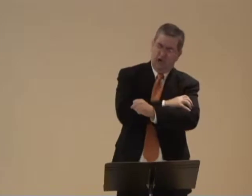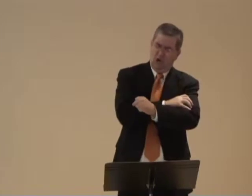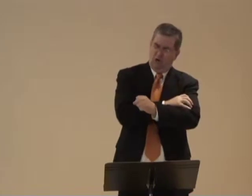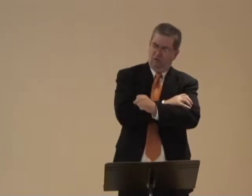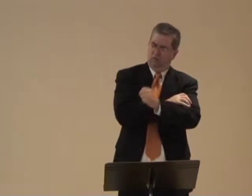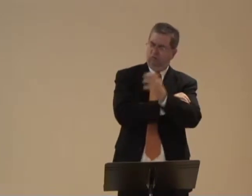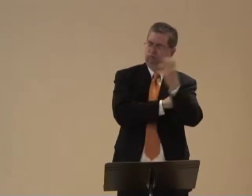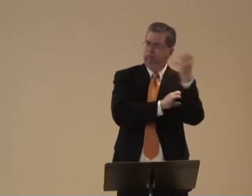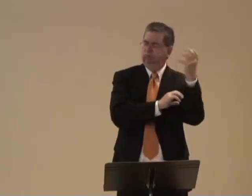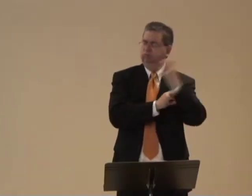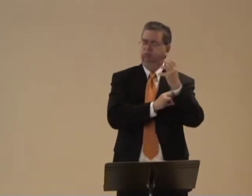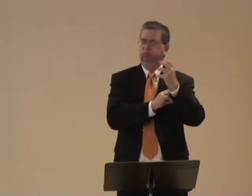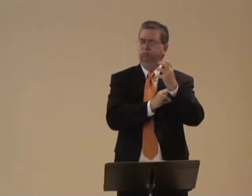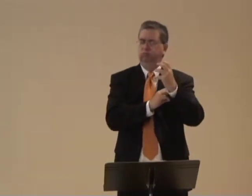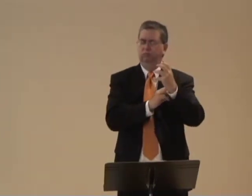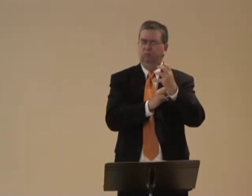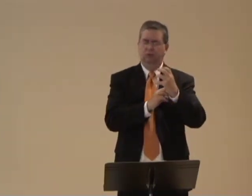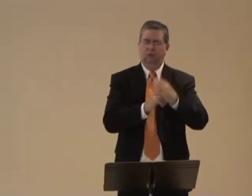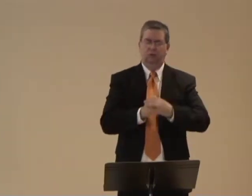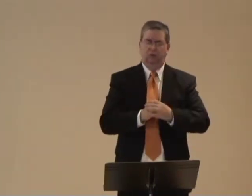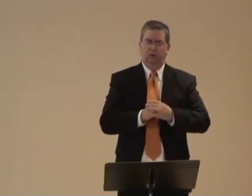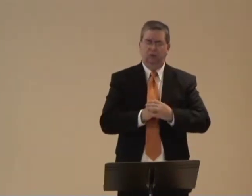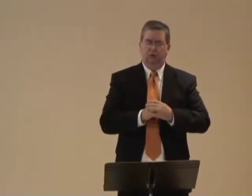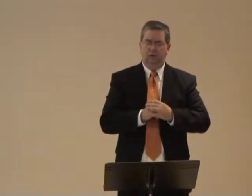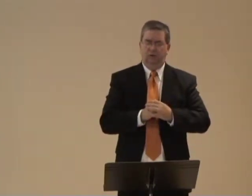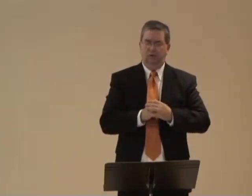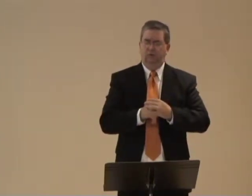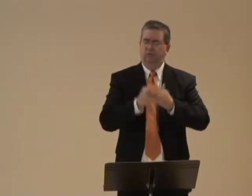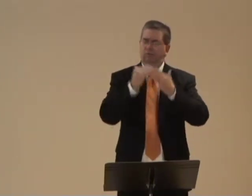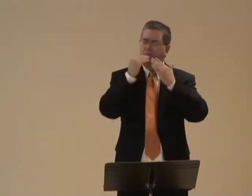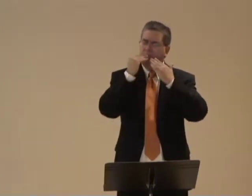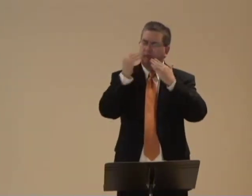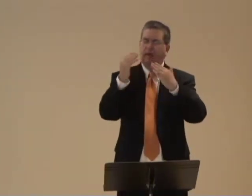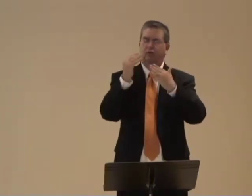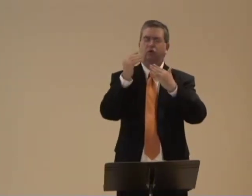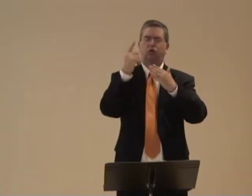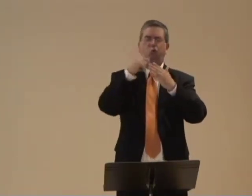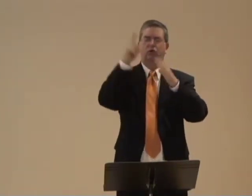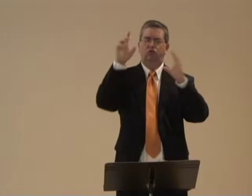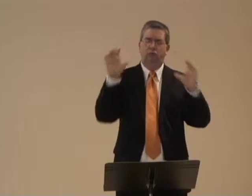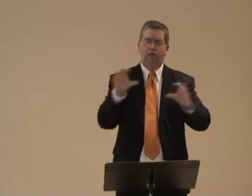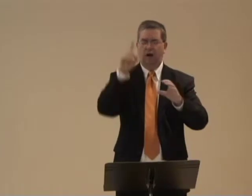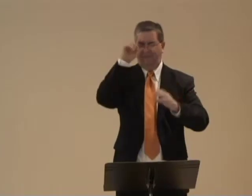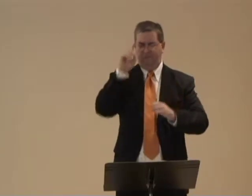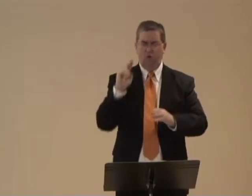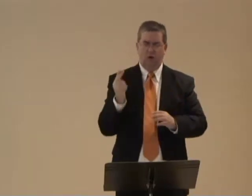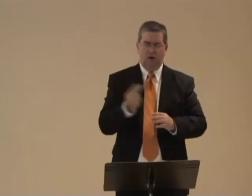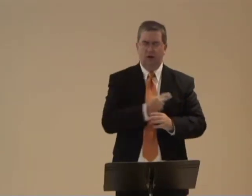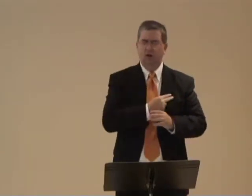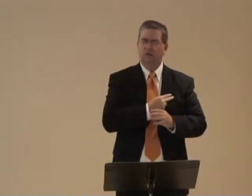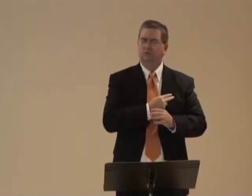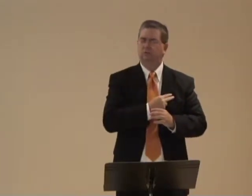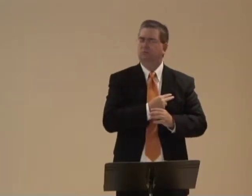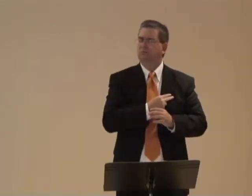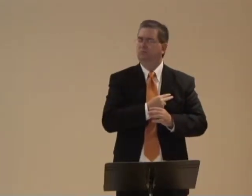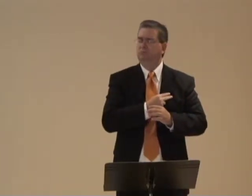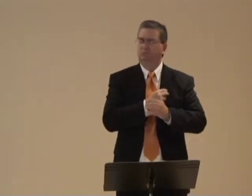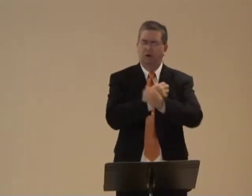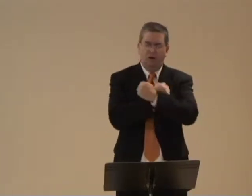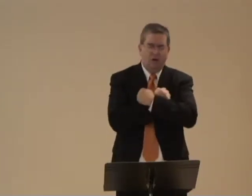You are truly powerful, because your word is powerful. And we thank you for that. And we thank you for everything you